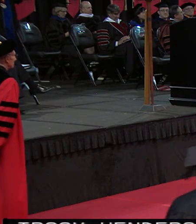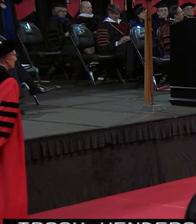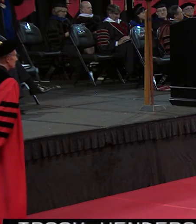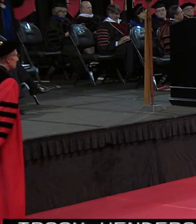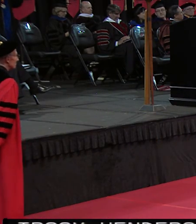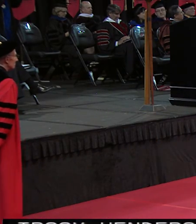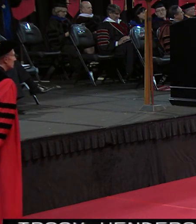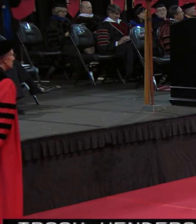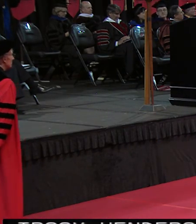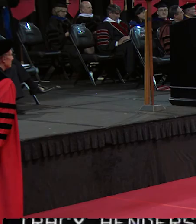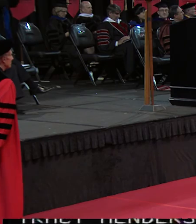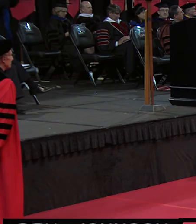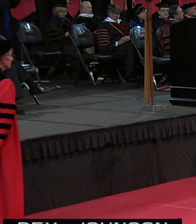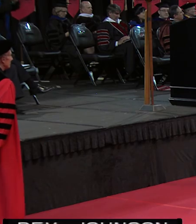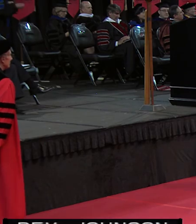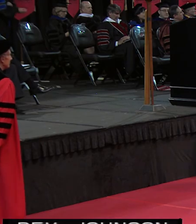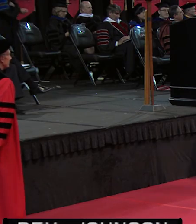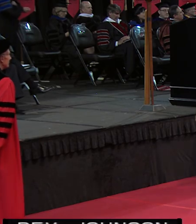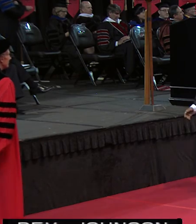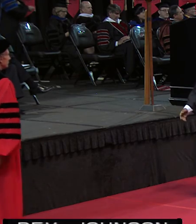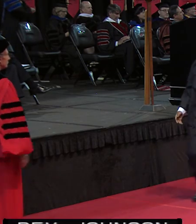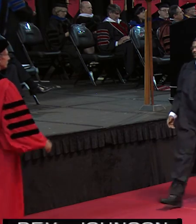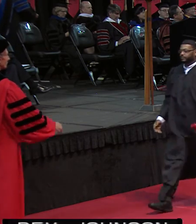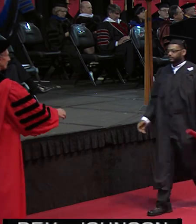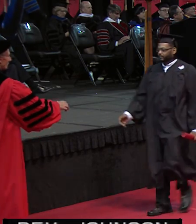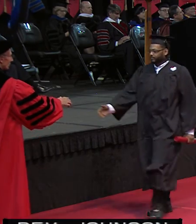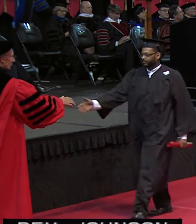Alice Matoshi.